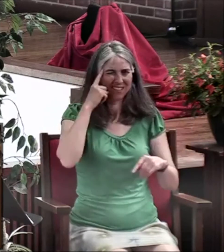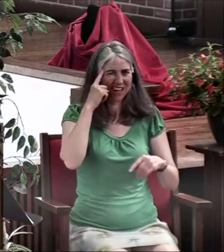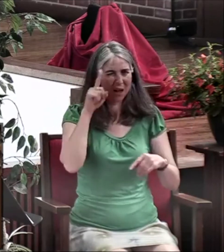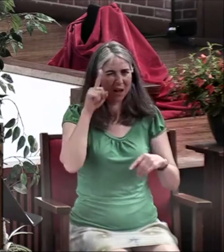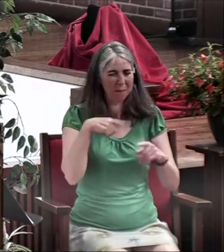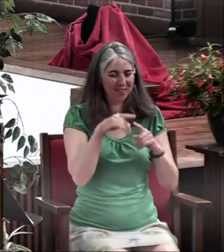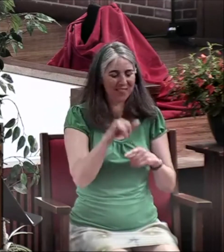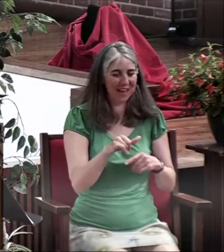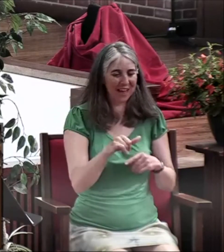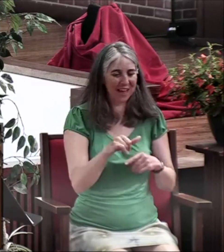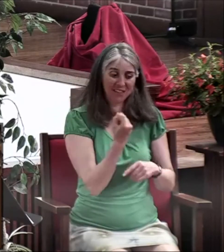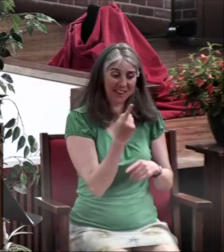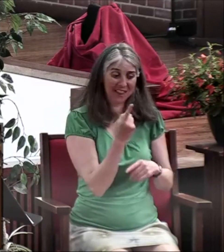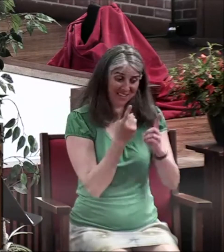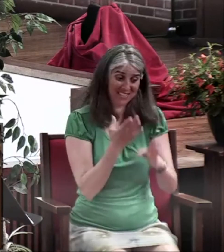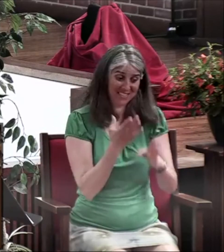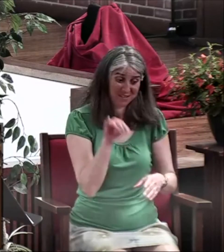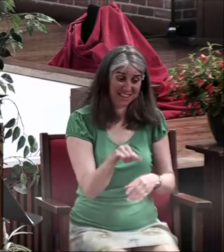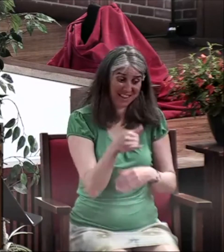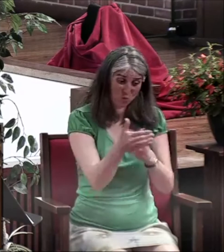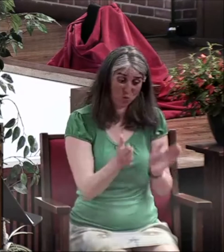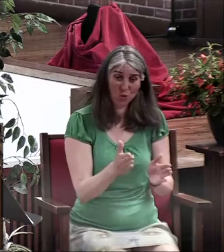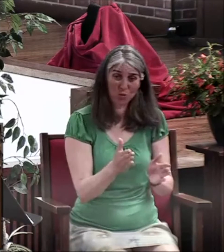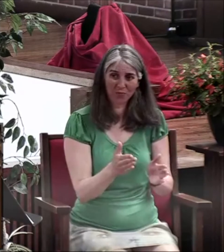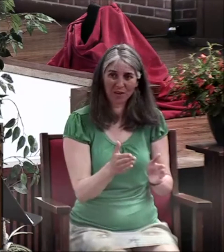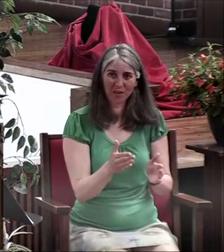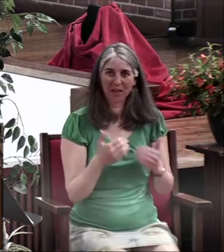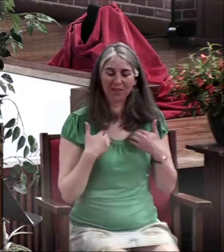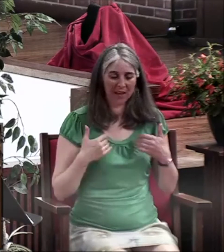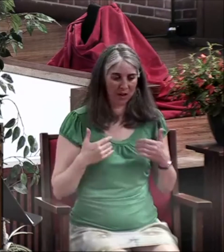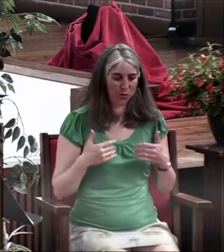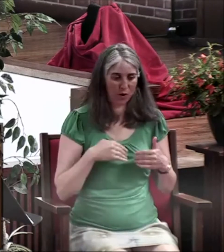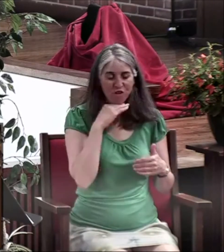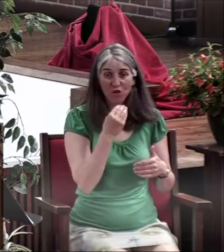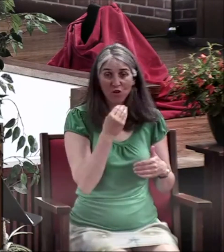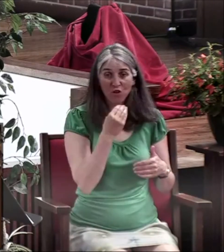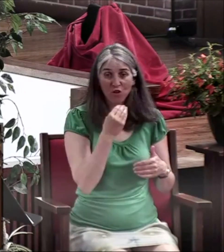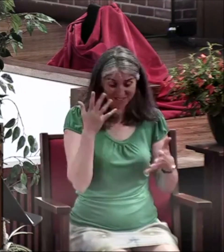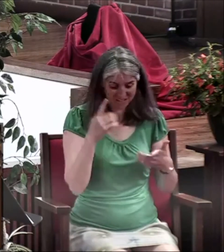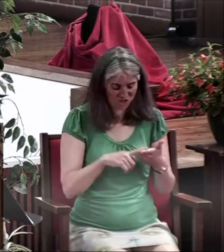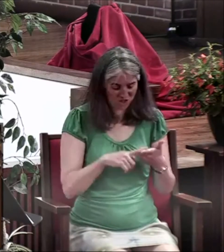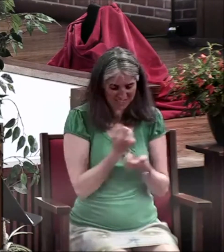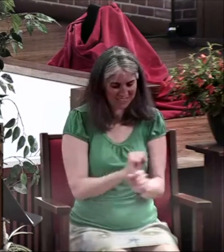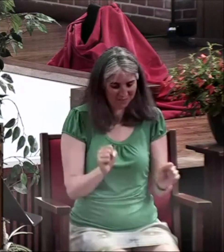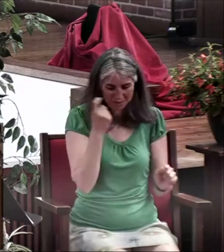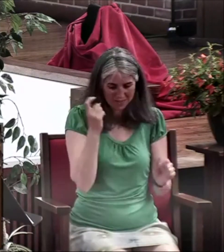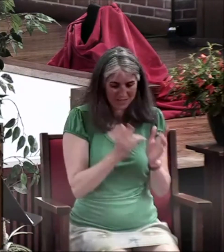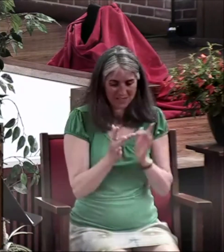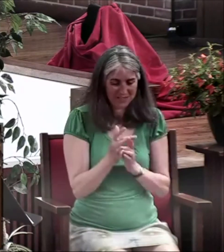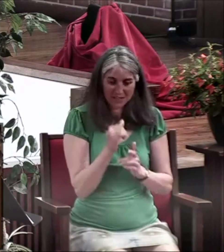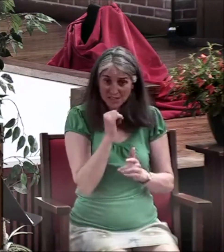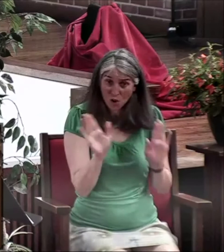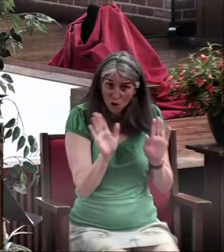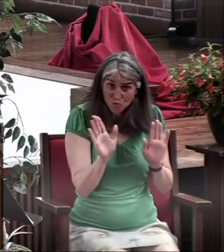11 disciples in that room have reached that pinnacle. They've got a full stomach. They've got safety because Jesus already told them, do not let